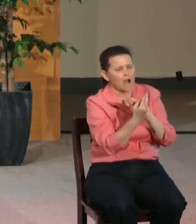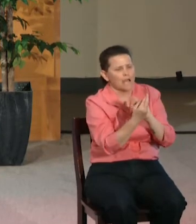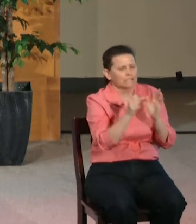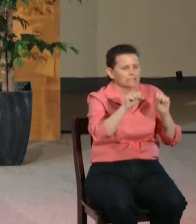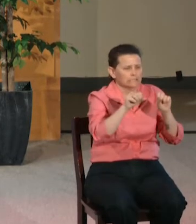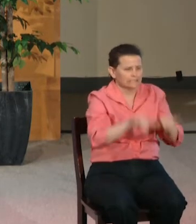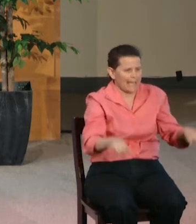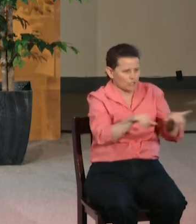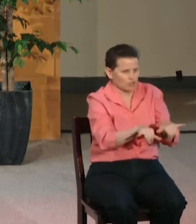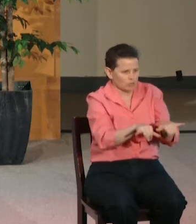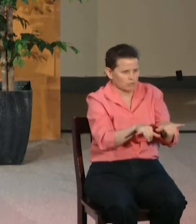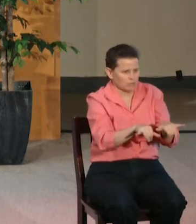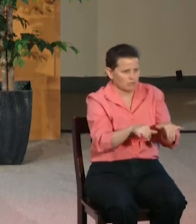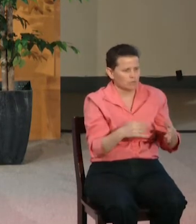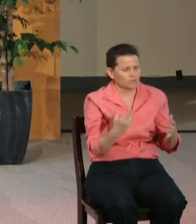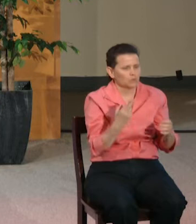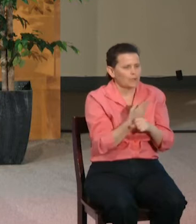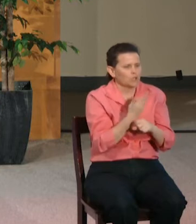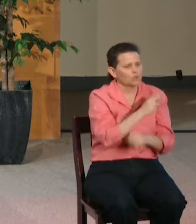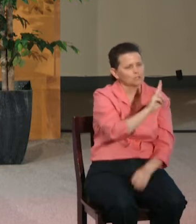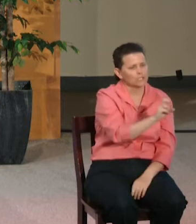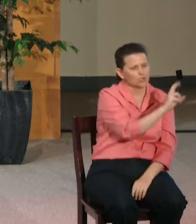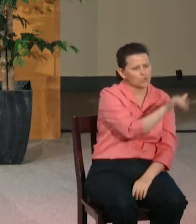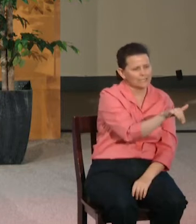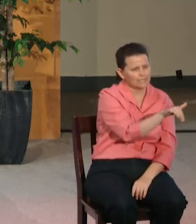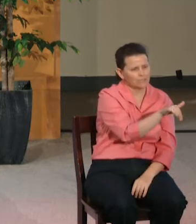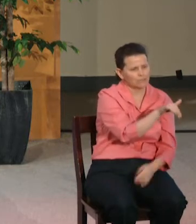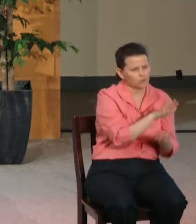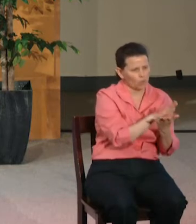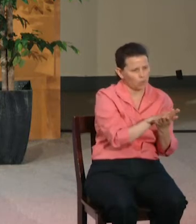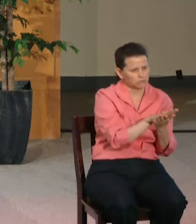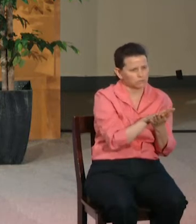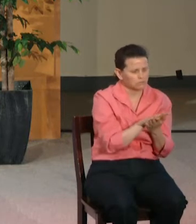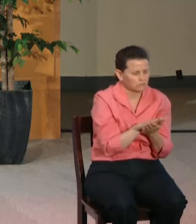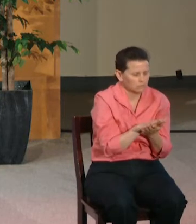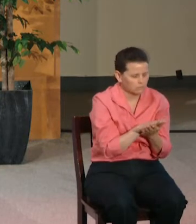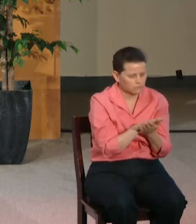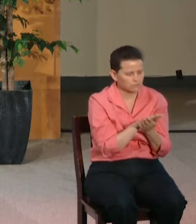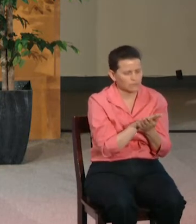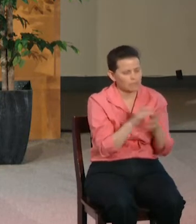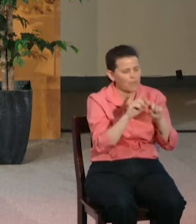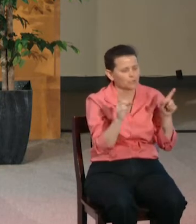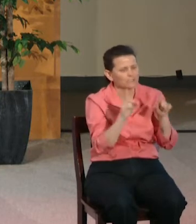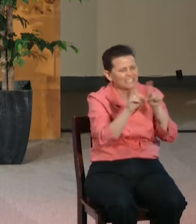what we use in Unity schools and everything as our source. But there's many, many different interpretations. I was tempted this morning to use